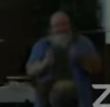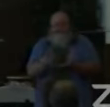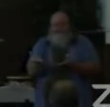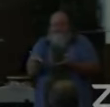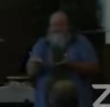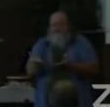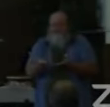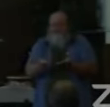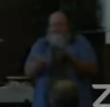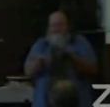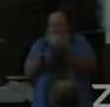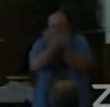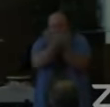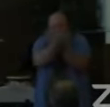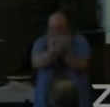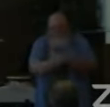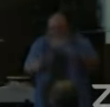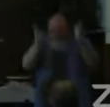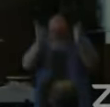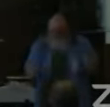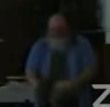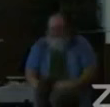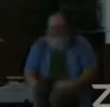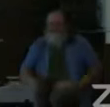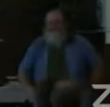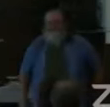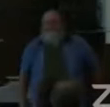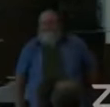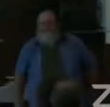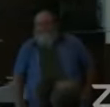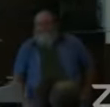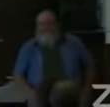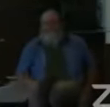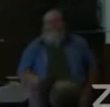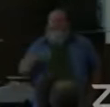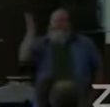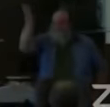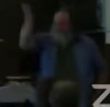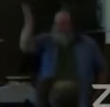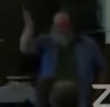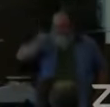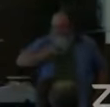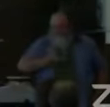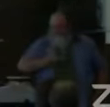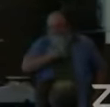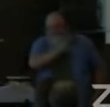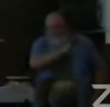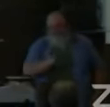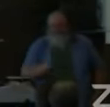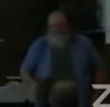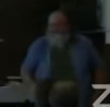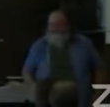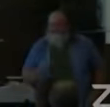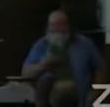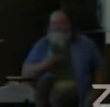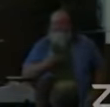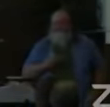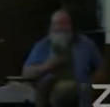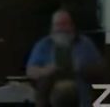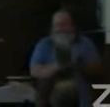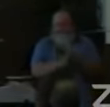have peace with God. That's how we get right with God, is we invite Jesus to come in and forgive our sins, and then we make Jesus Lord of our